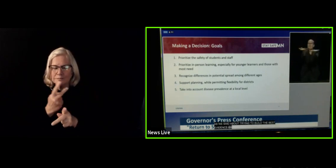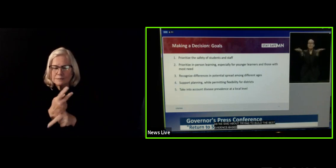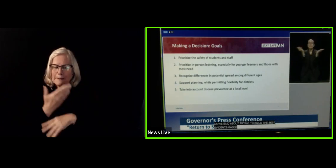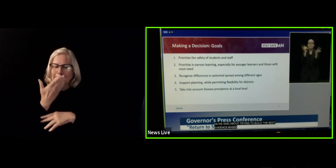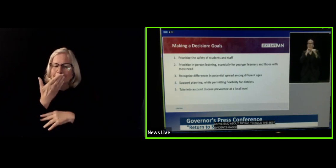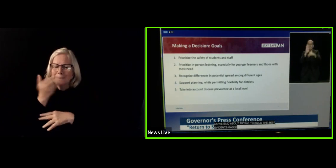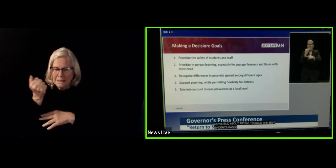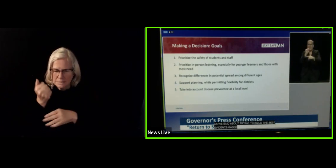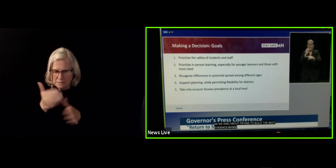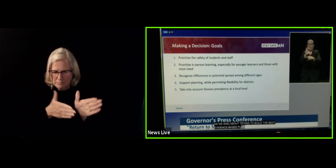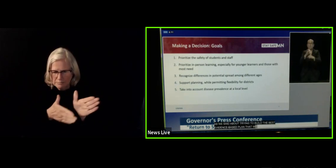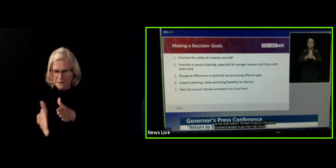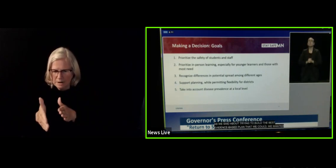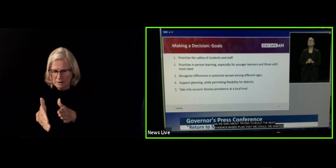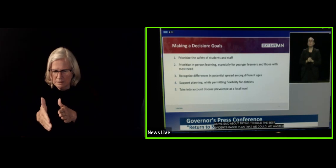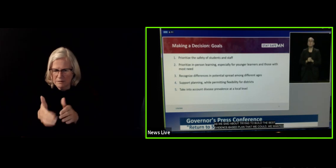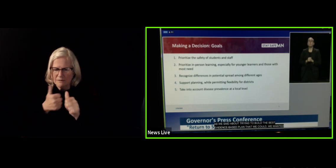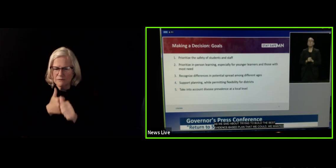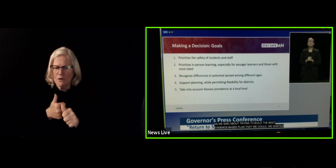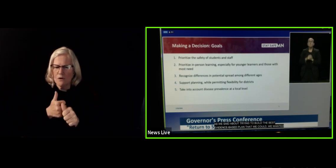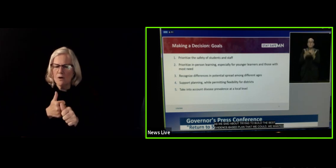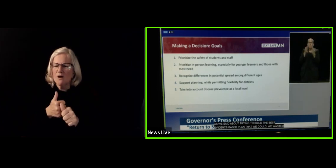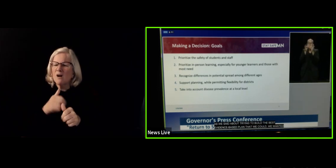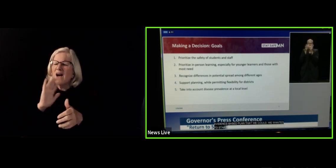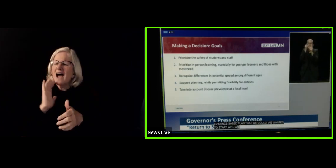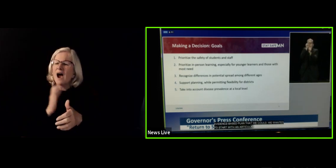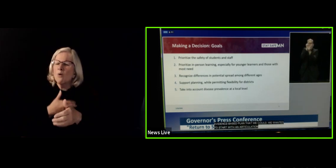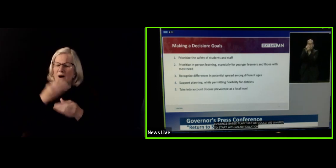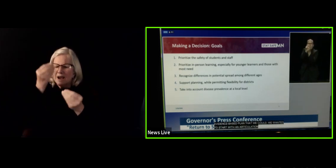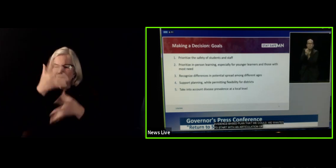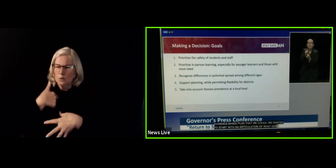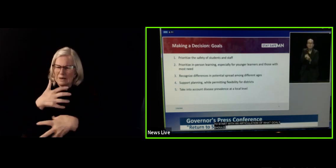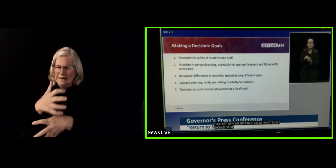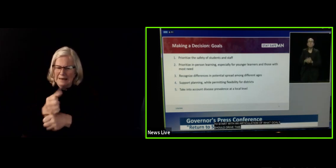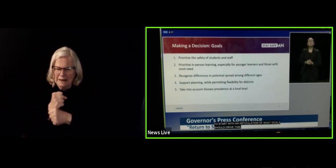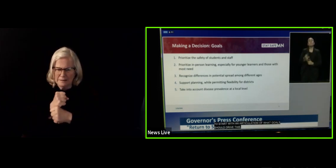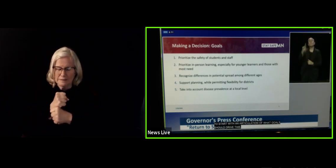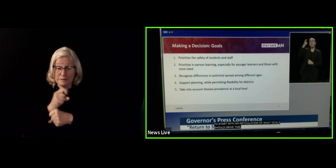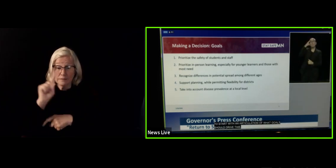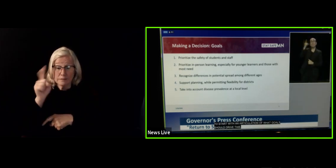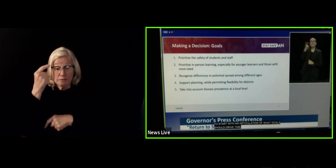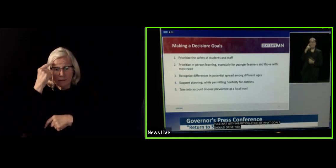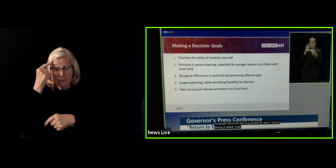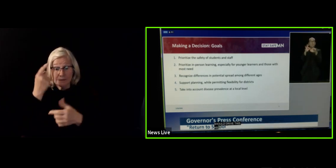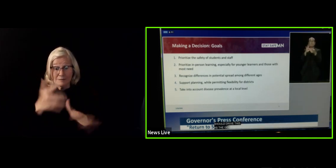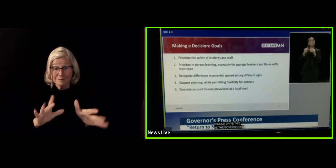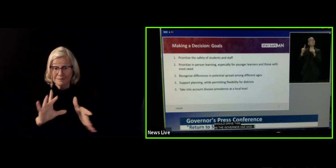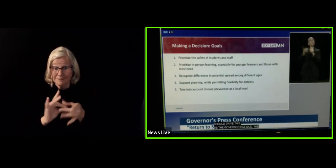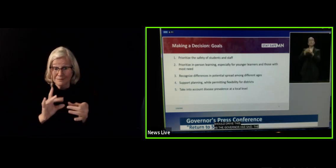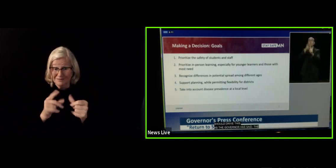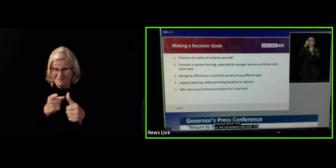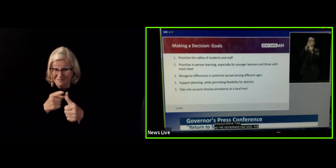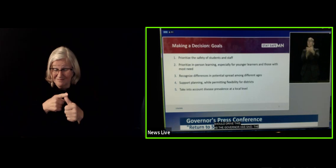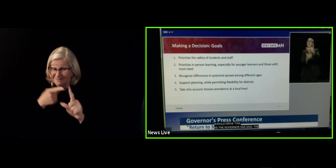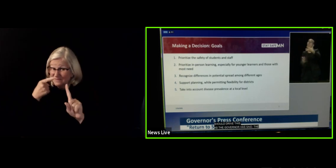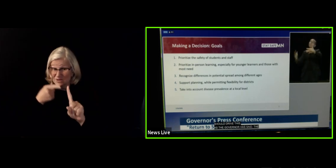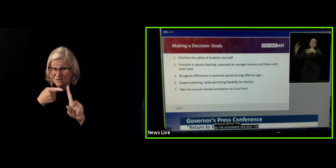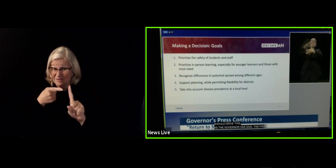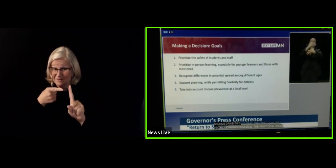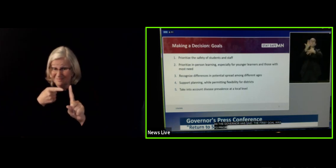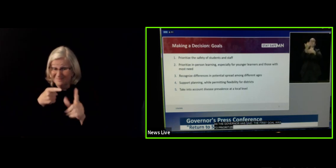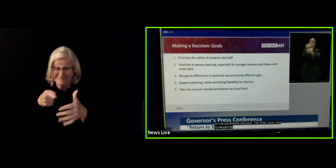with an articulation of what goals should drive this. As the governor has said, the first goal was to prioritize the safety of students and